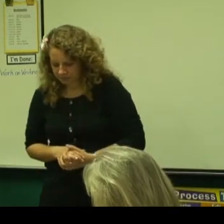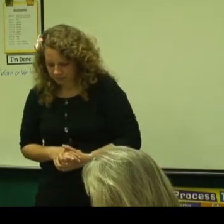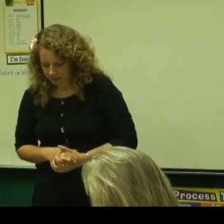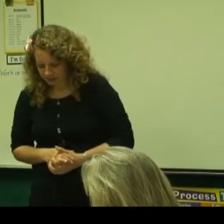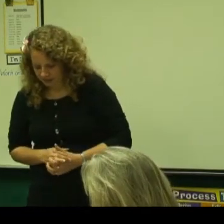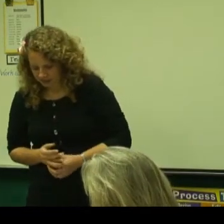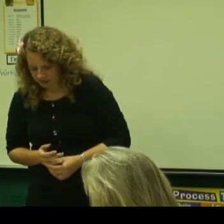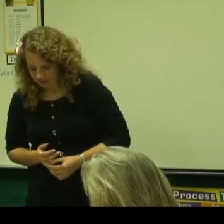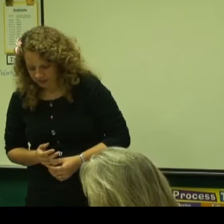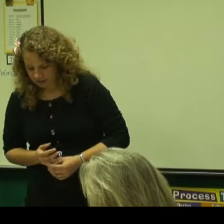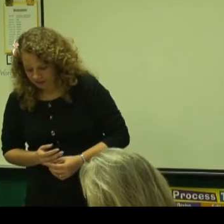Okay.